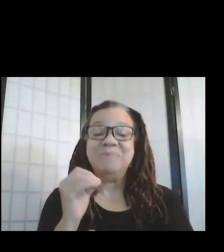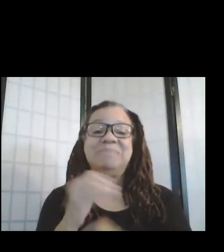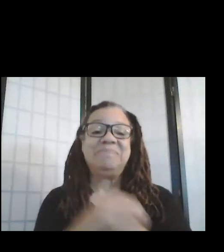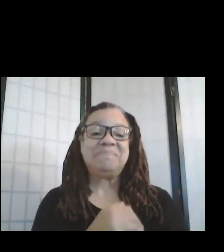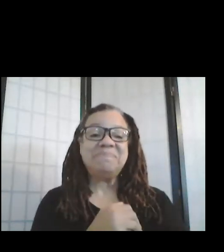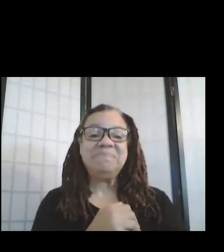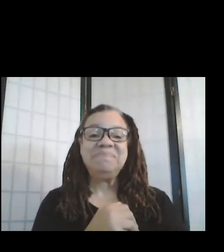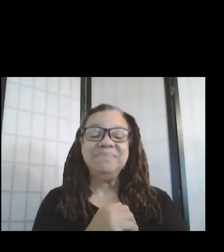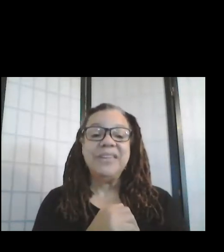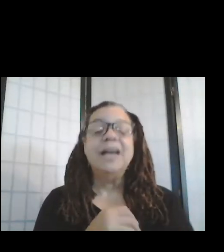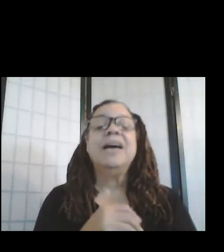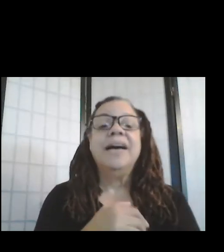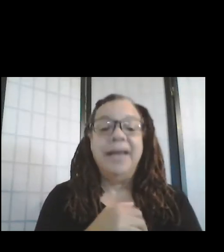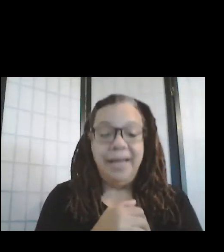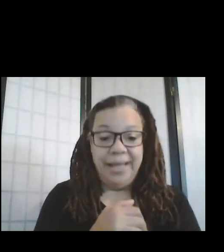I'll